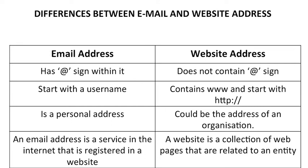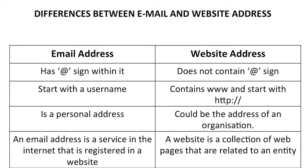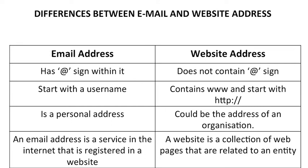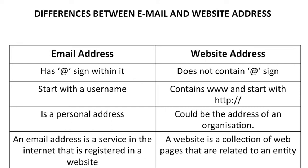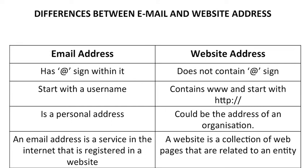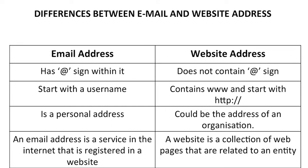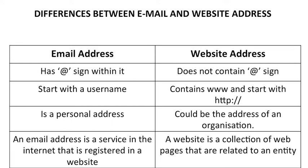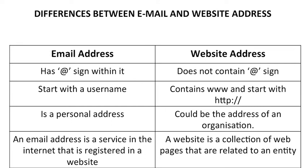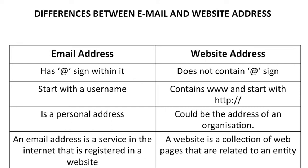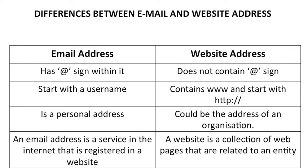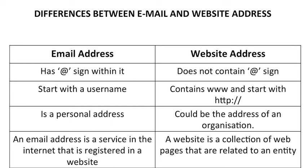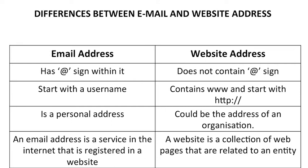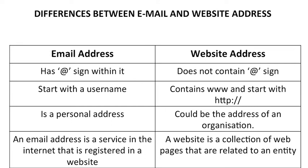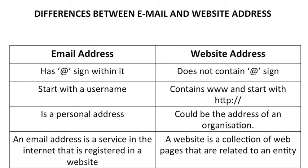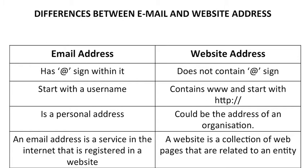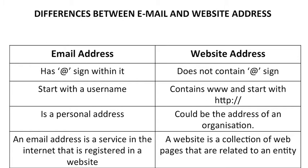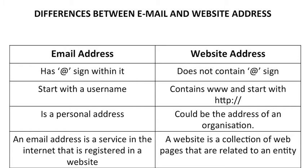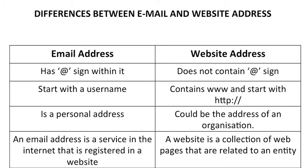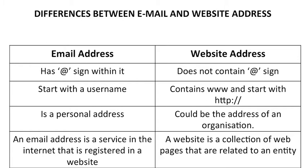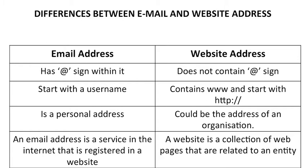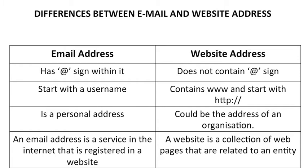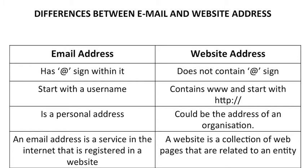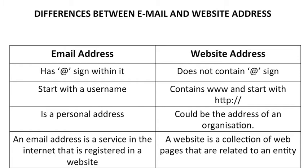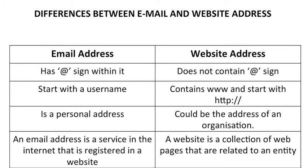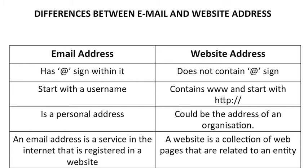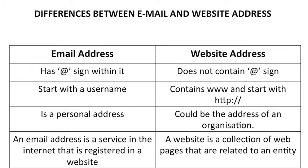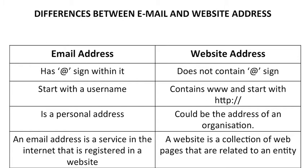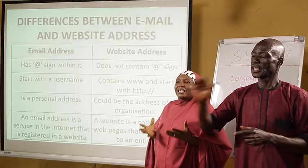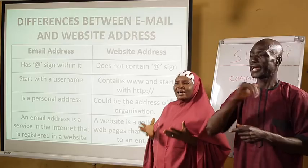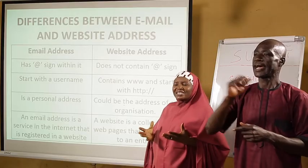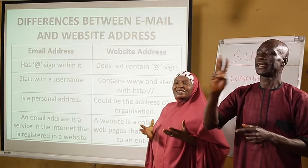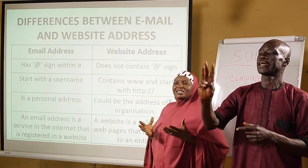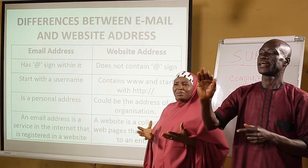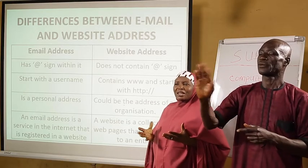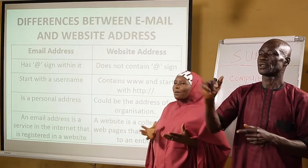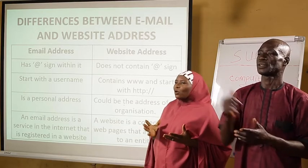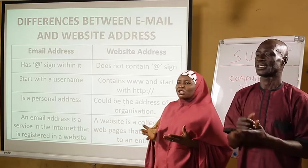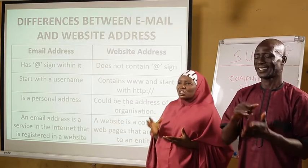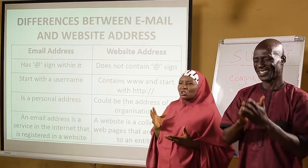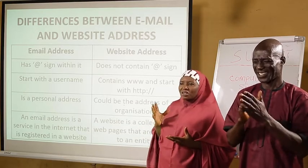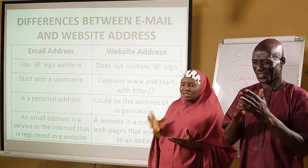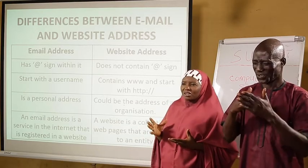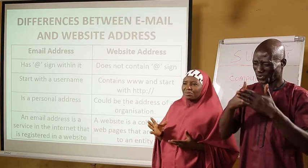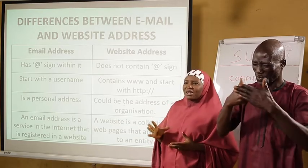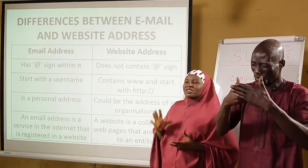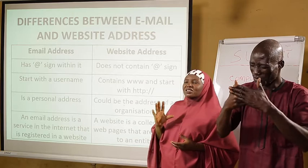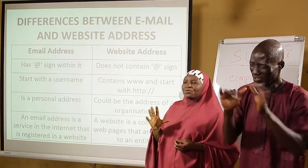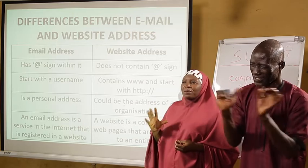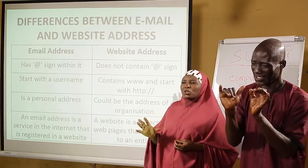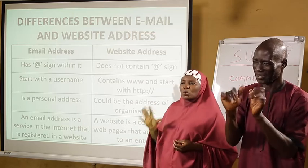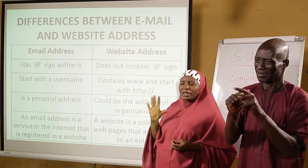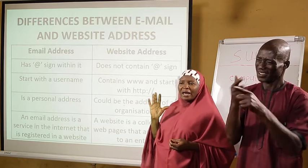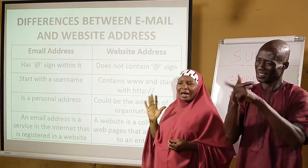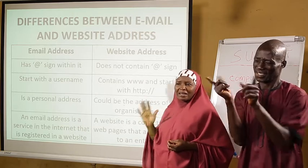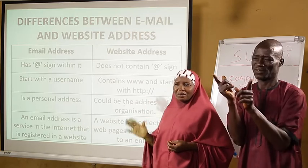the differences between an email and a website. It is similar, but it is not the same. There is